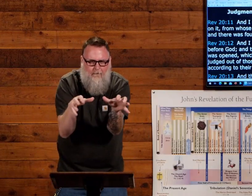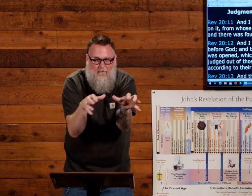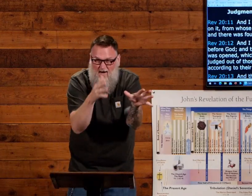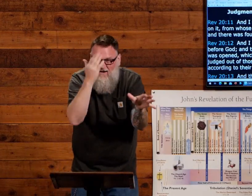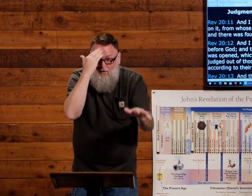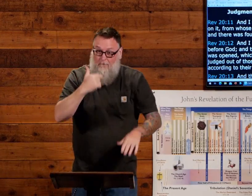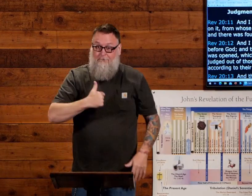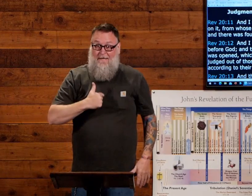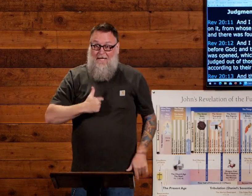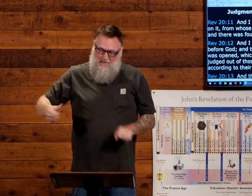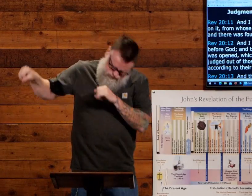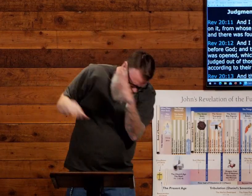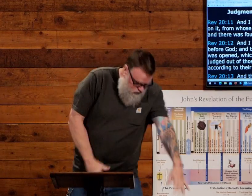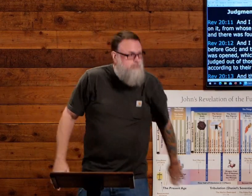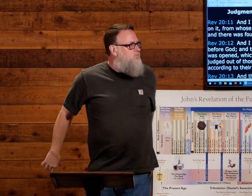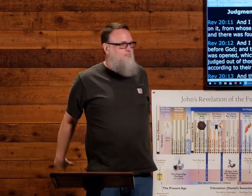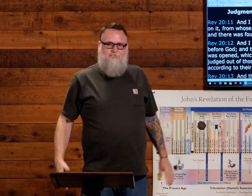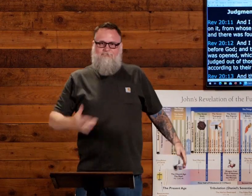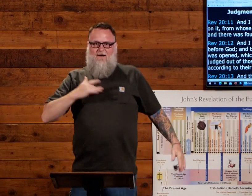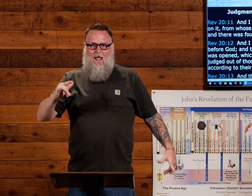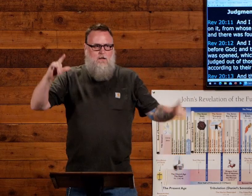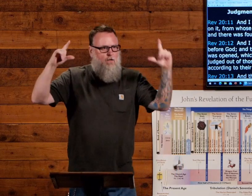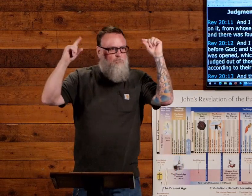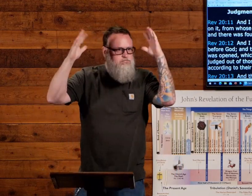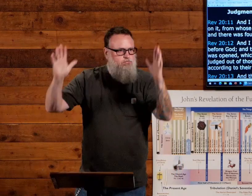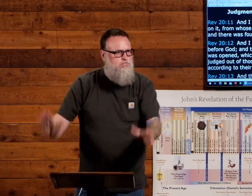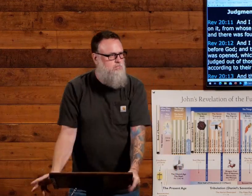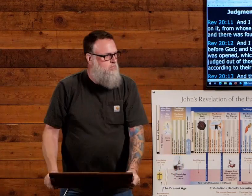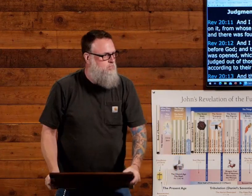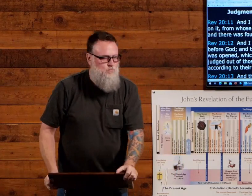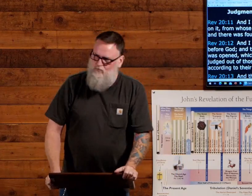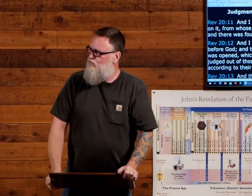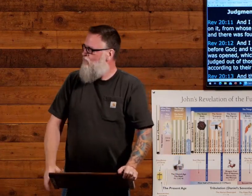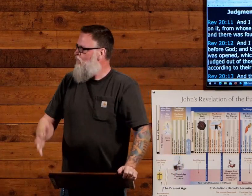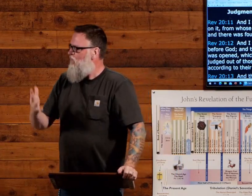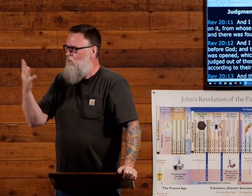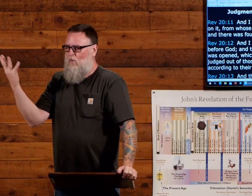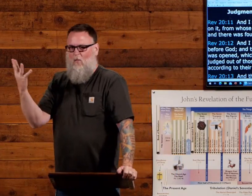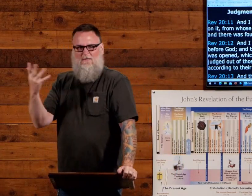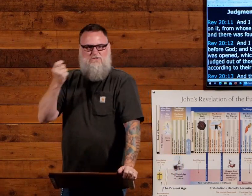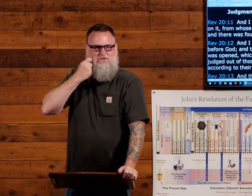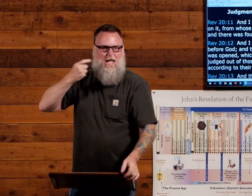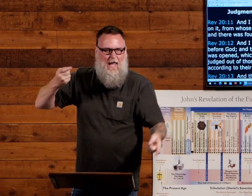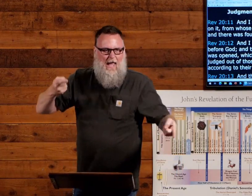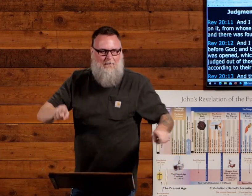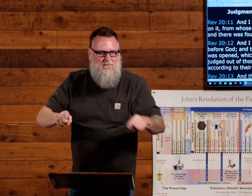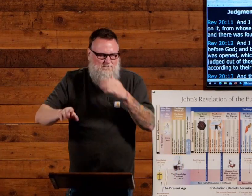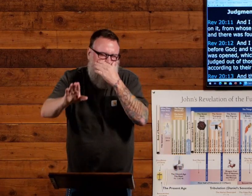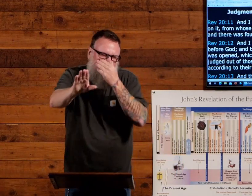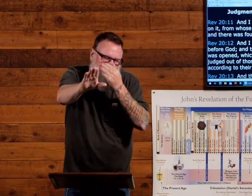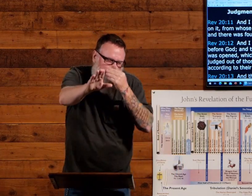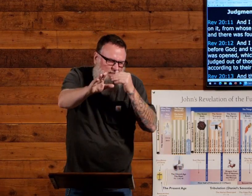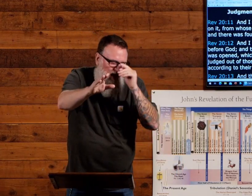You know, it's like a freeze frame. You know how that happens, but it just hits and boom, everything happens so fast. What just happened?